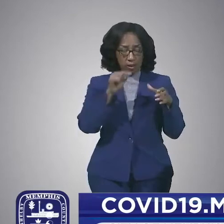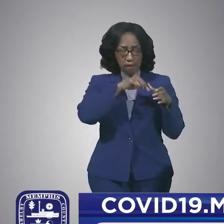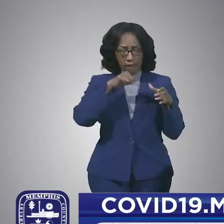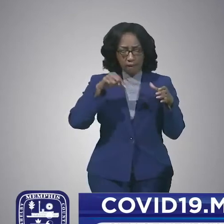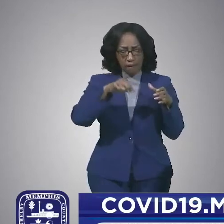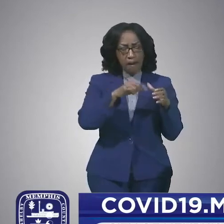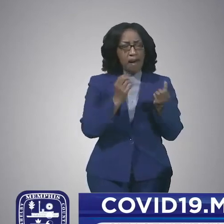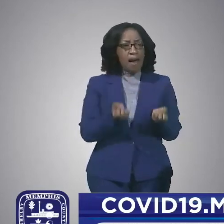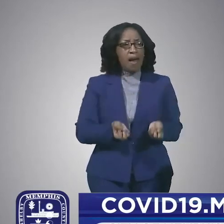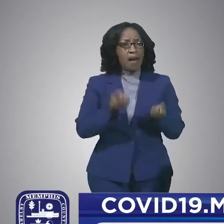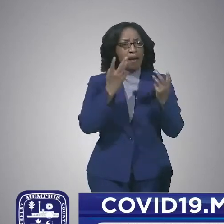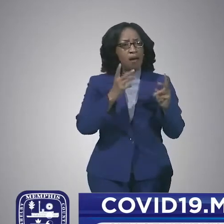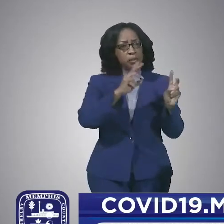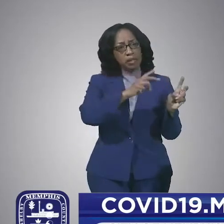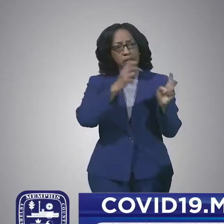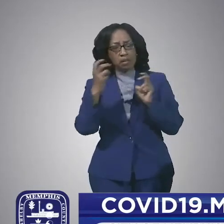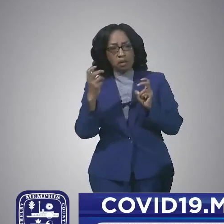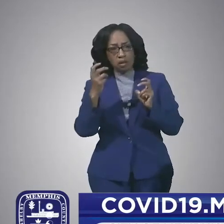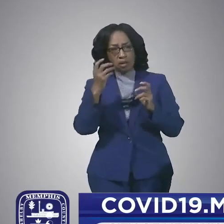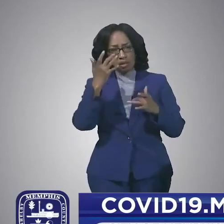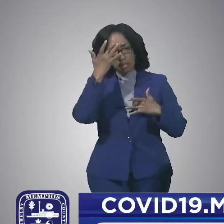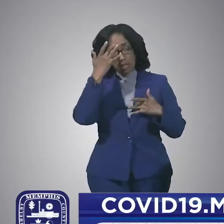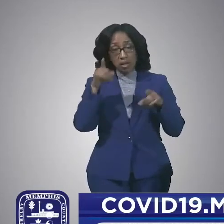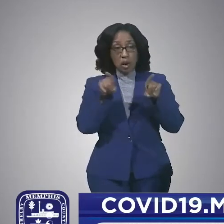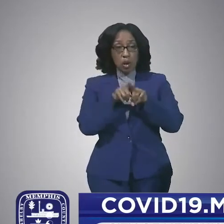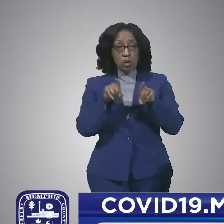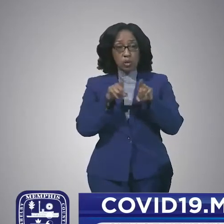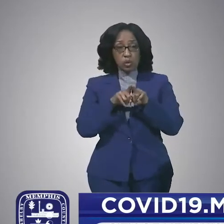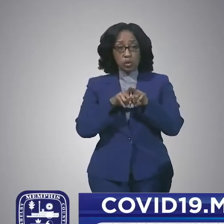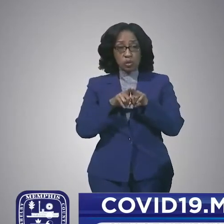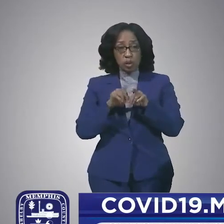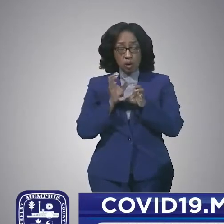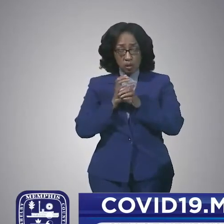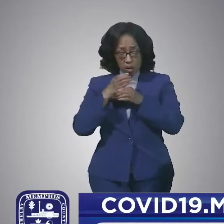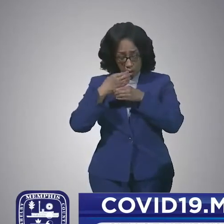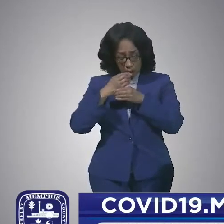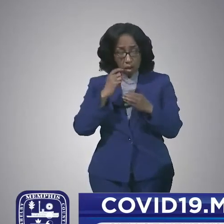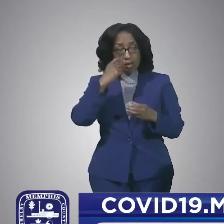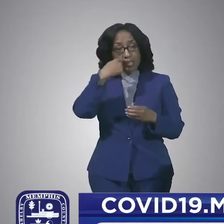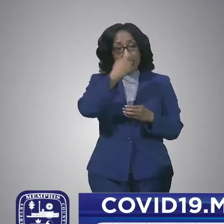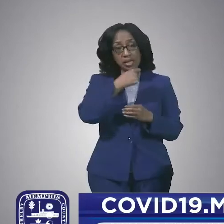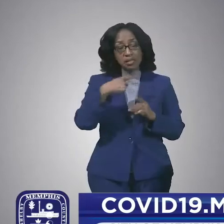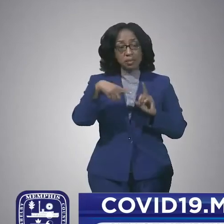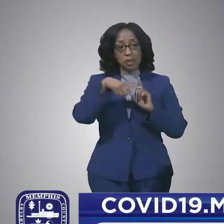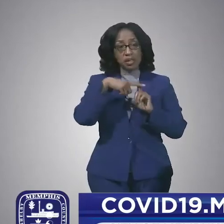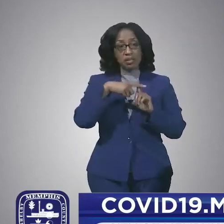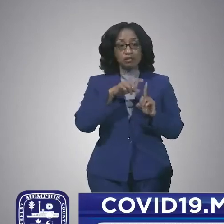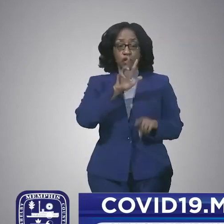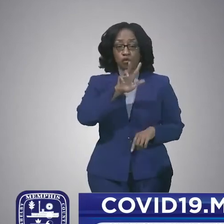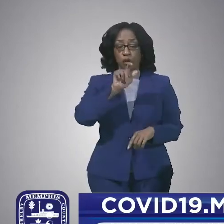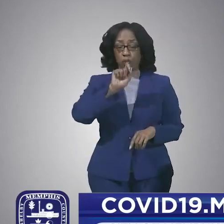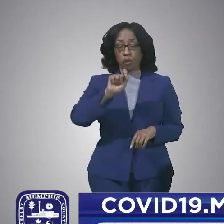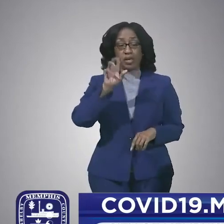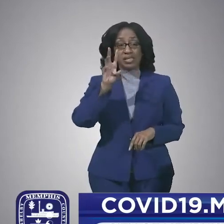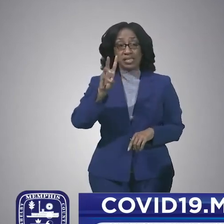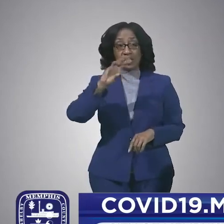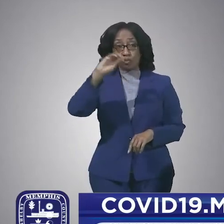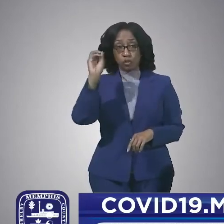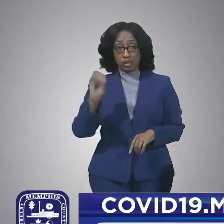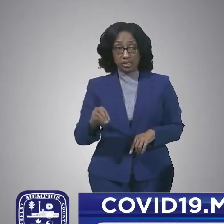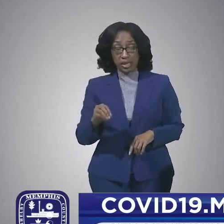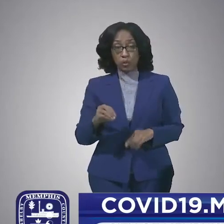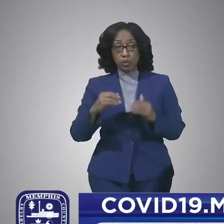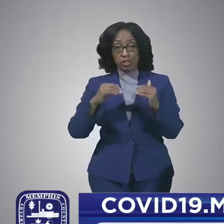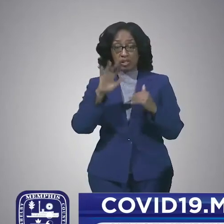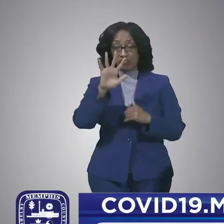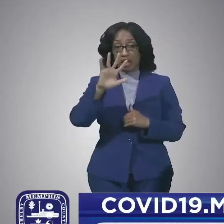and the test positivity rate. So our test positivity rate is at 3.6%, which is less than 5%,